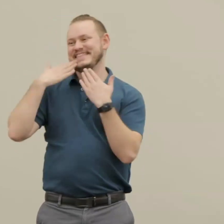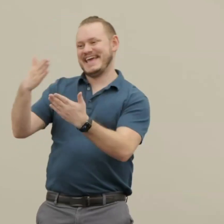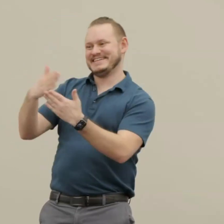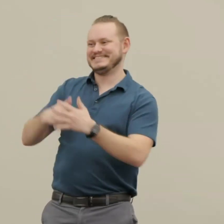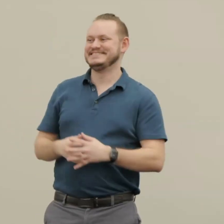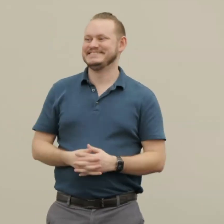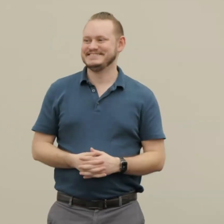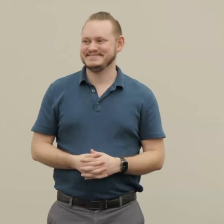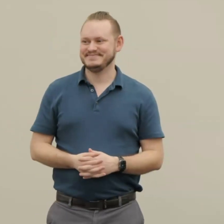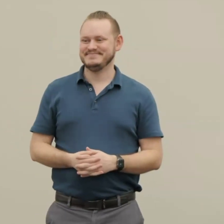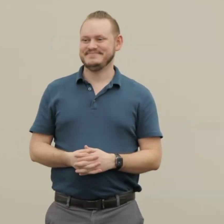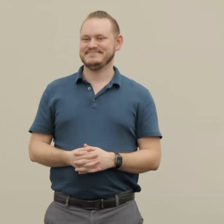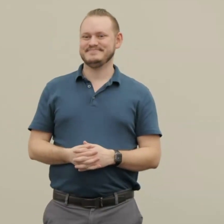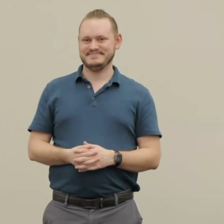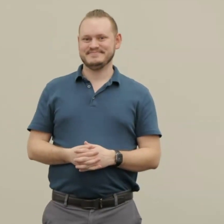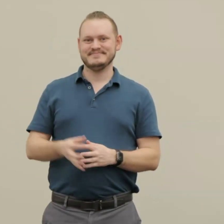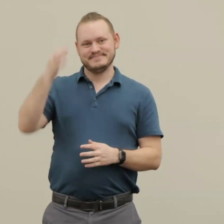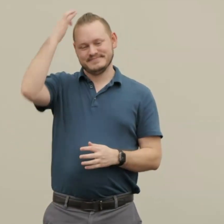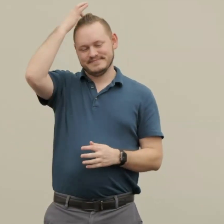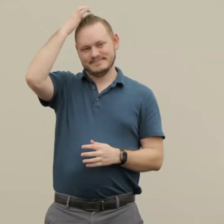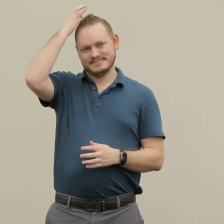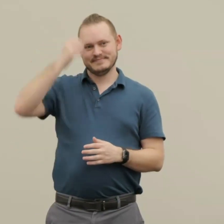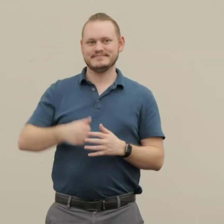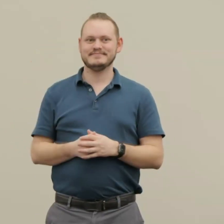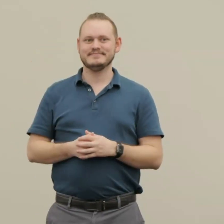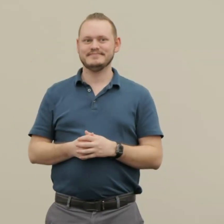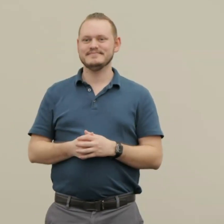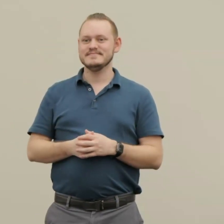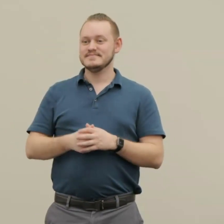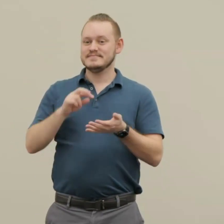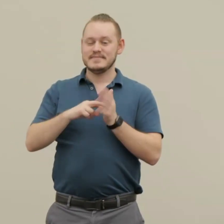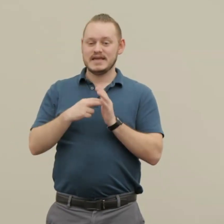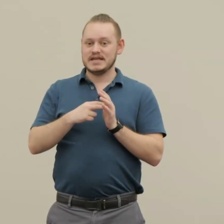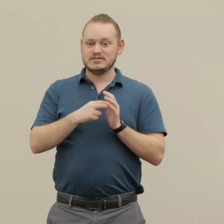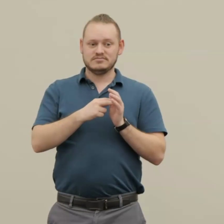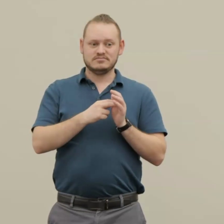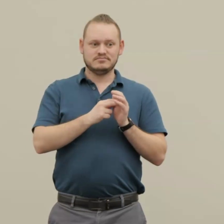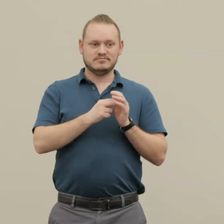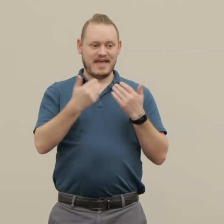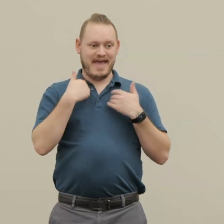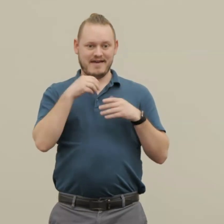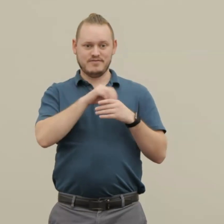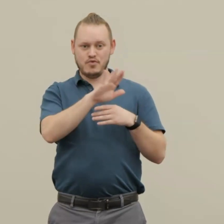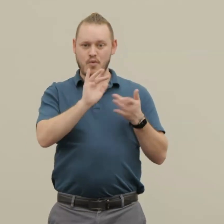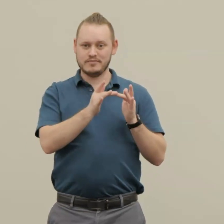you. And that's not saying that it's wrong to have one of